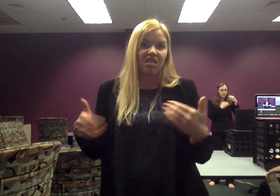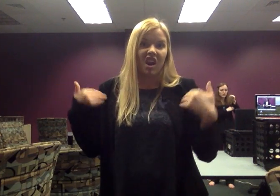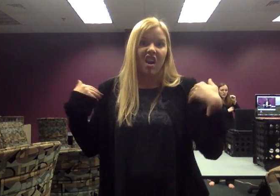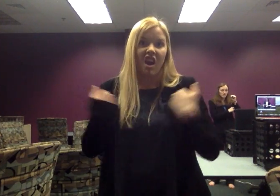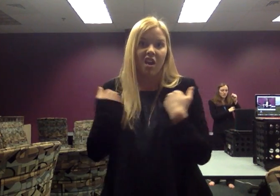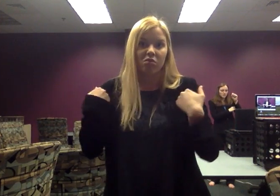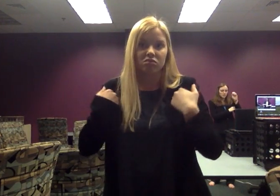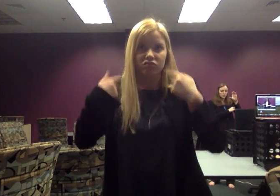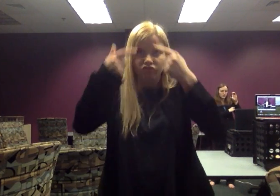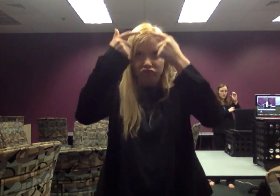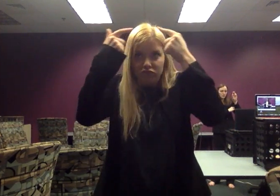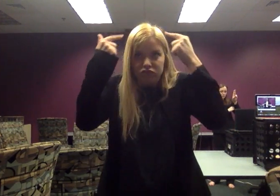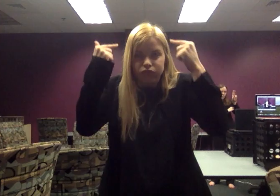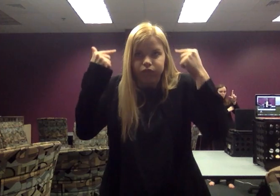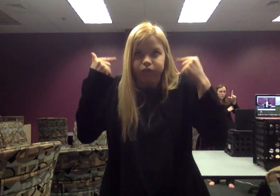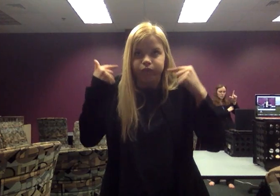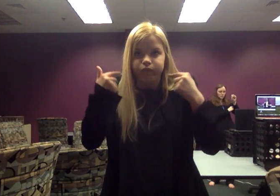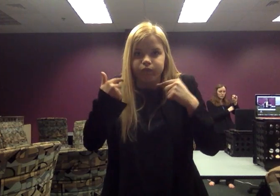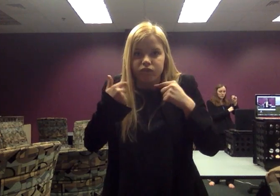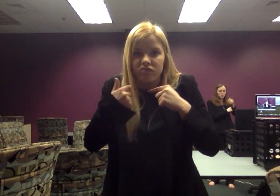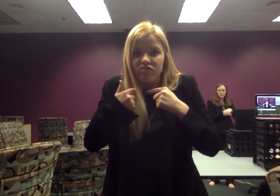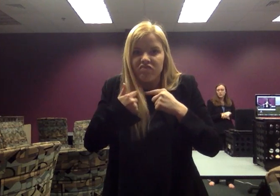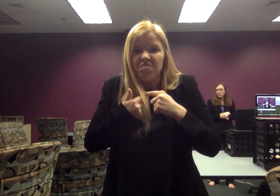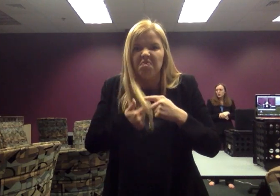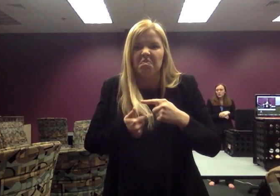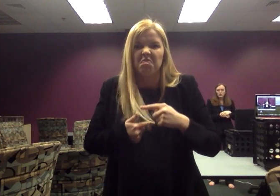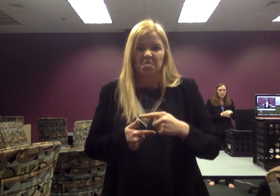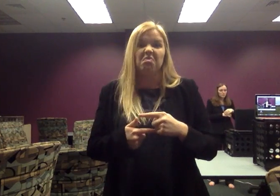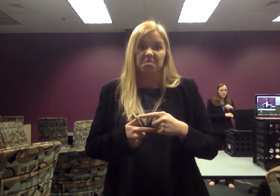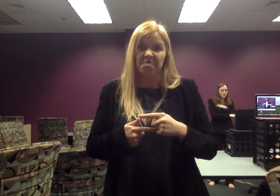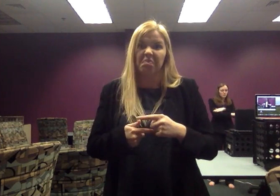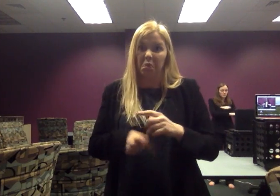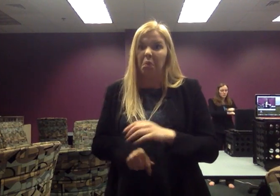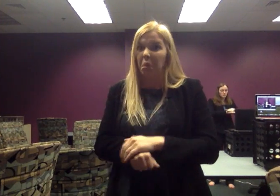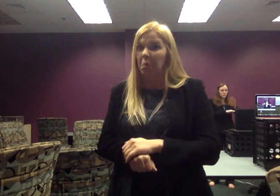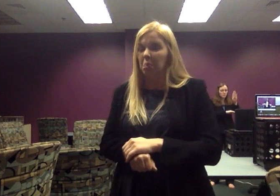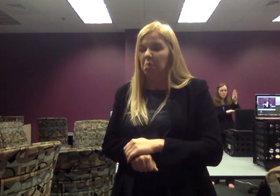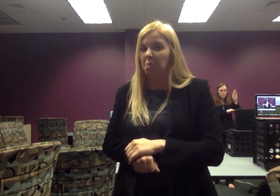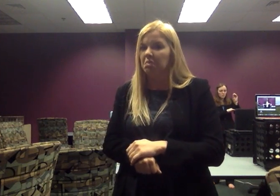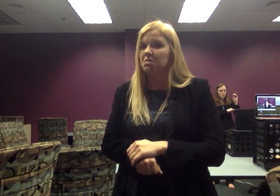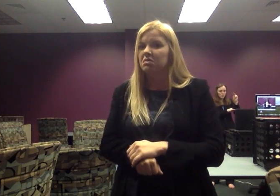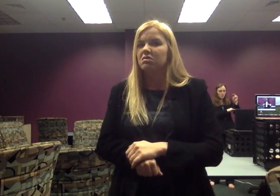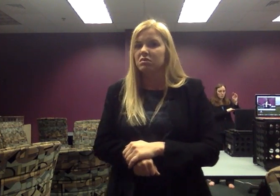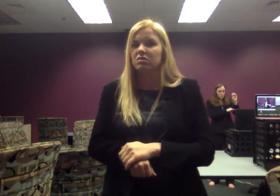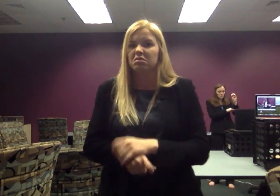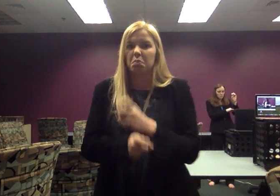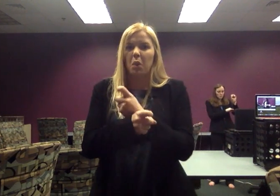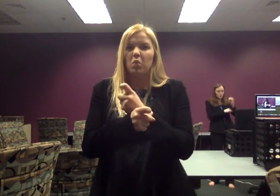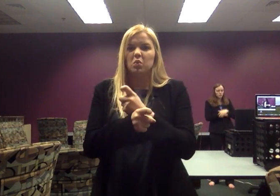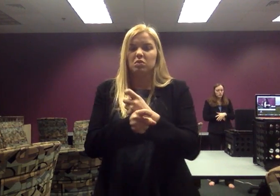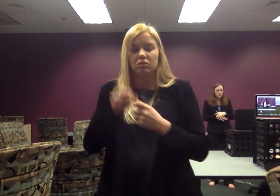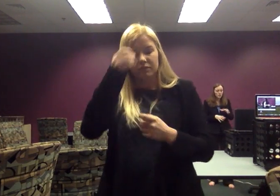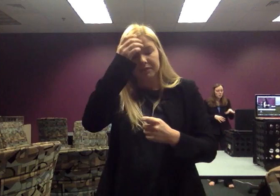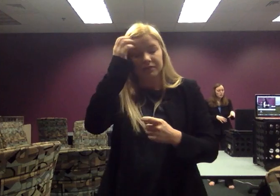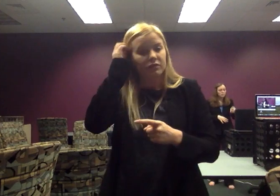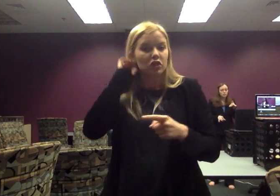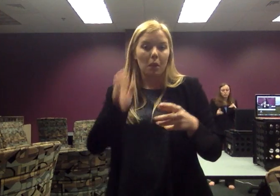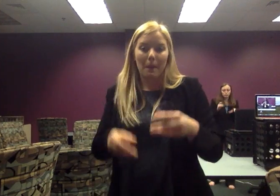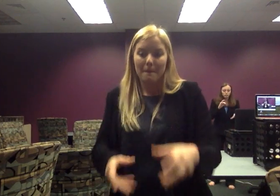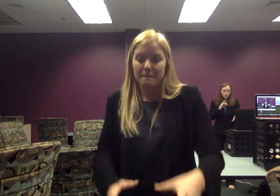or sometimes skulls and bones that were left just lying around. And she would pick them up and she would take them back to her